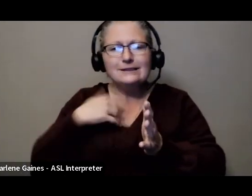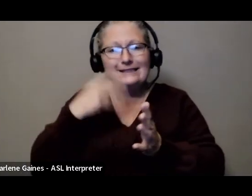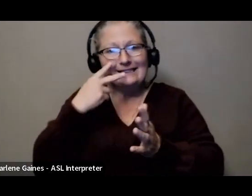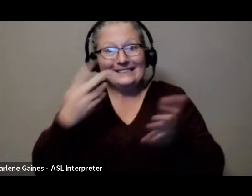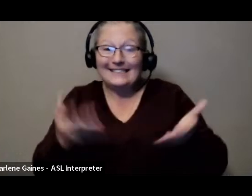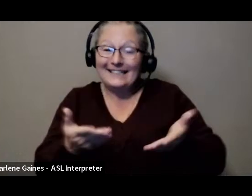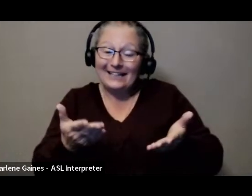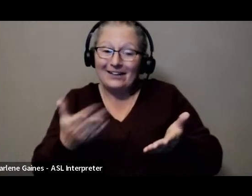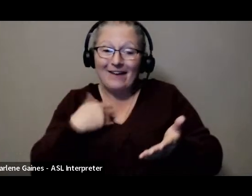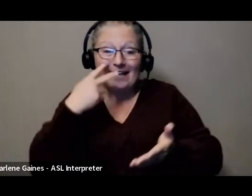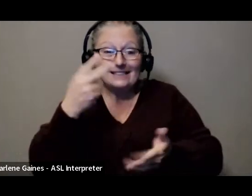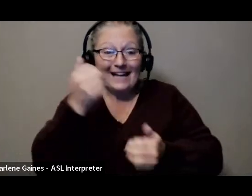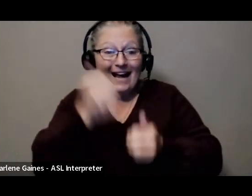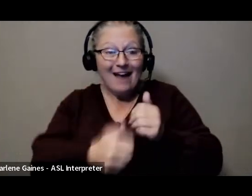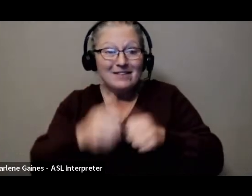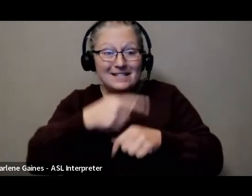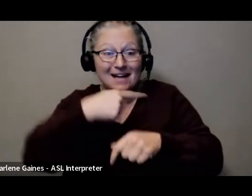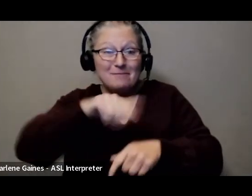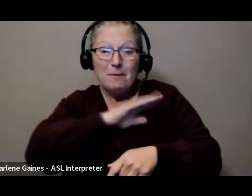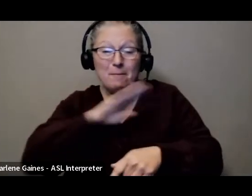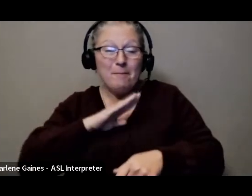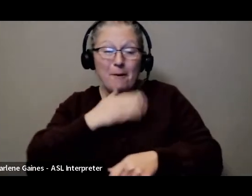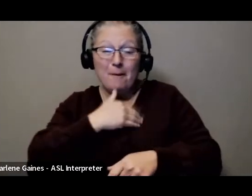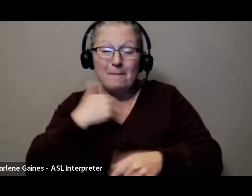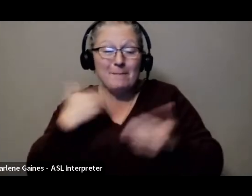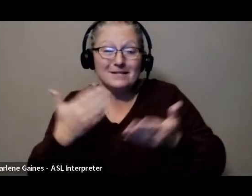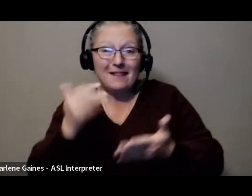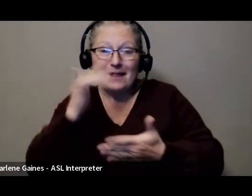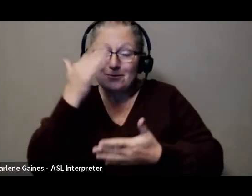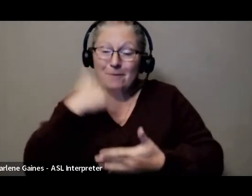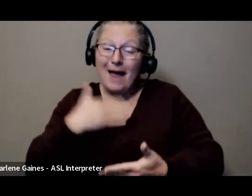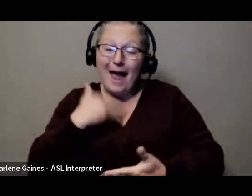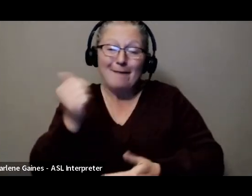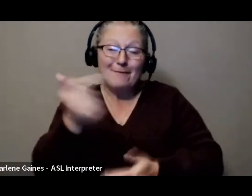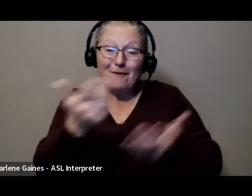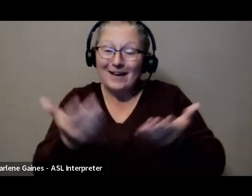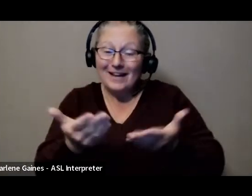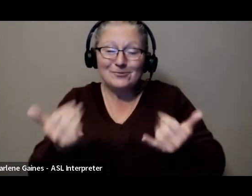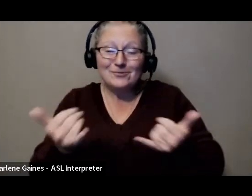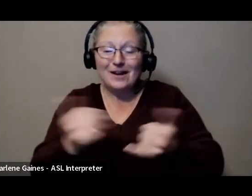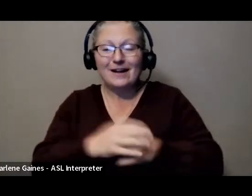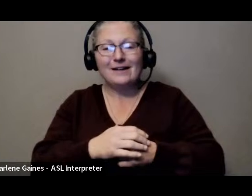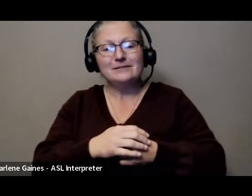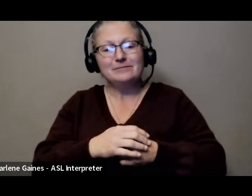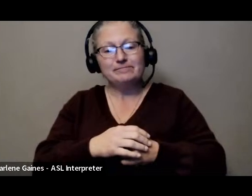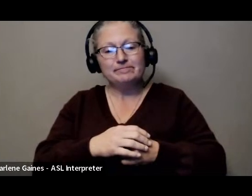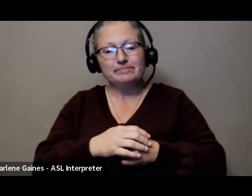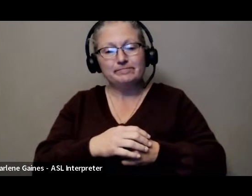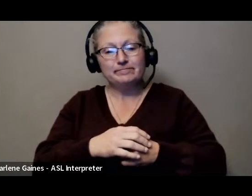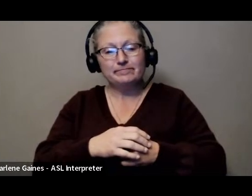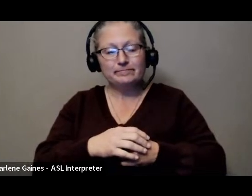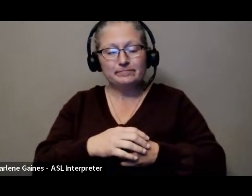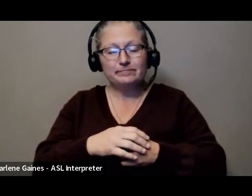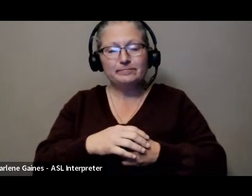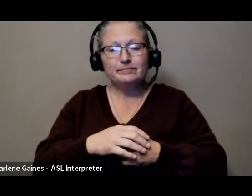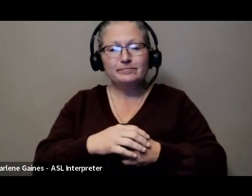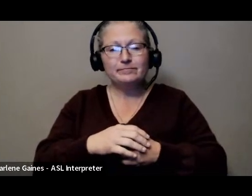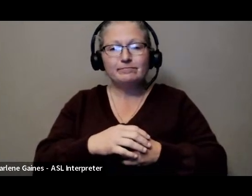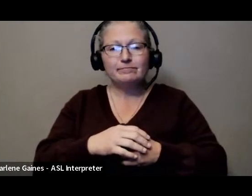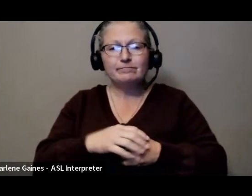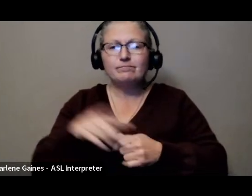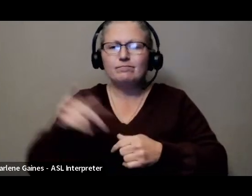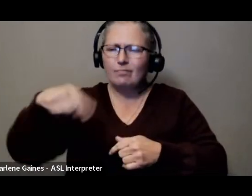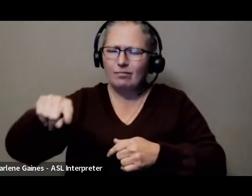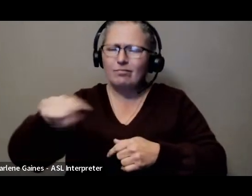here, and I see it every time we have our board members here, which is why I'm so happy to have you guys here today. And they have a lot to